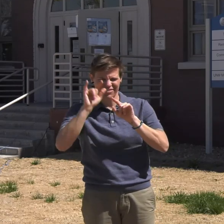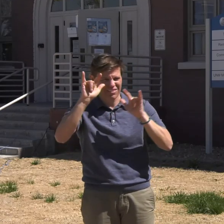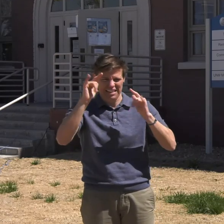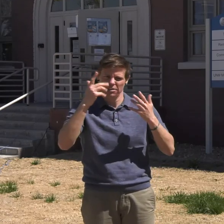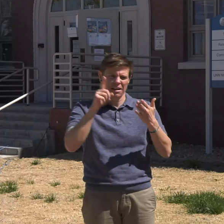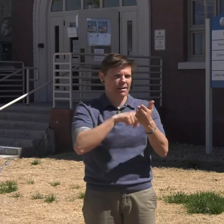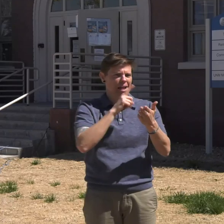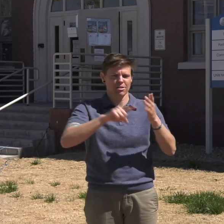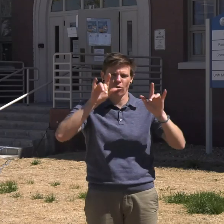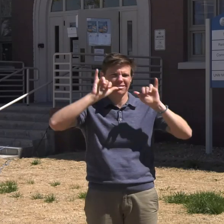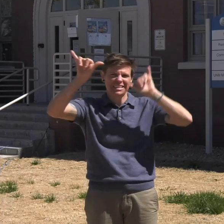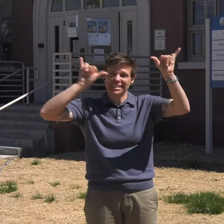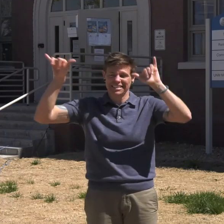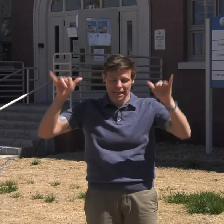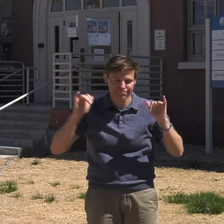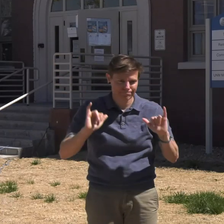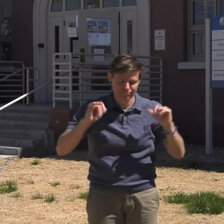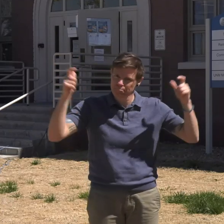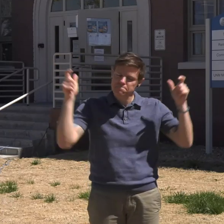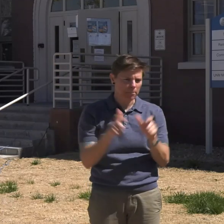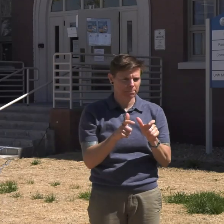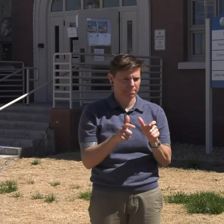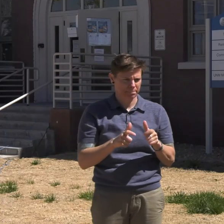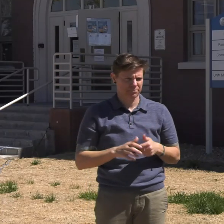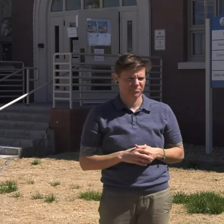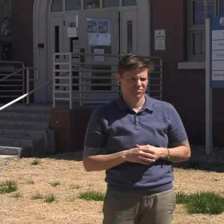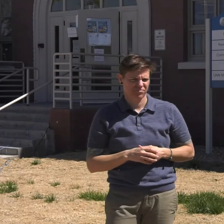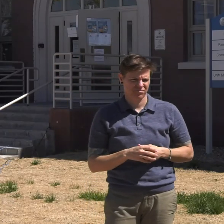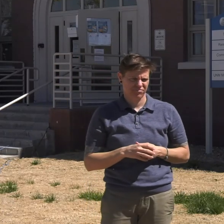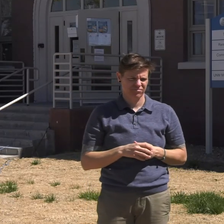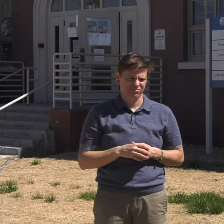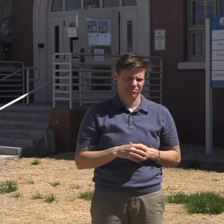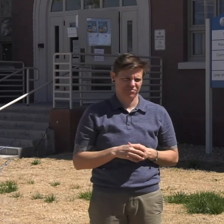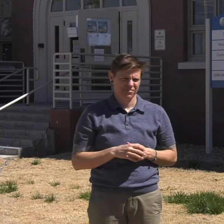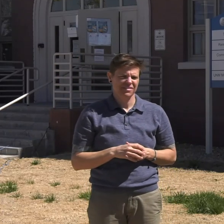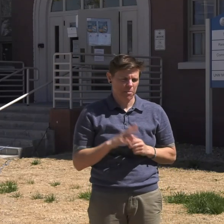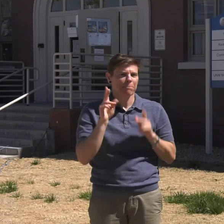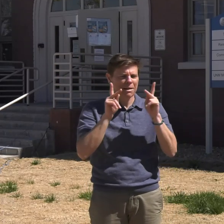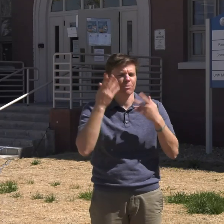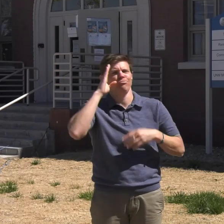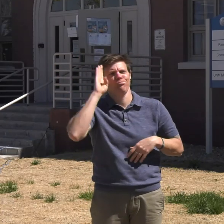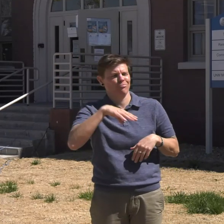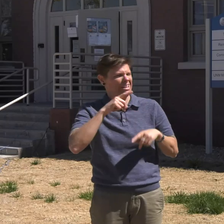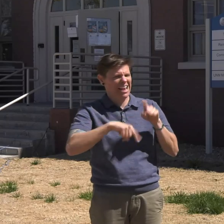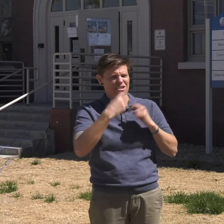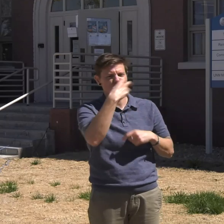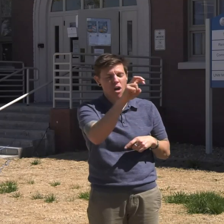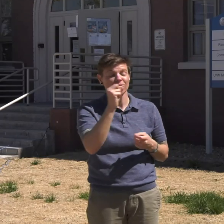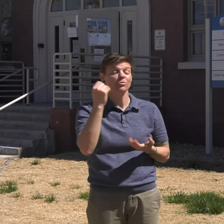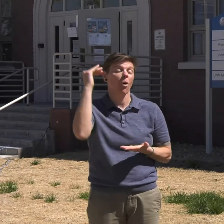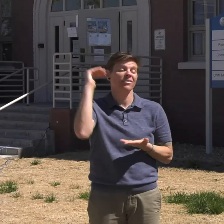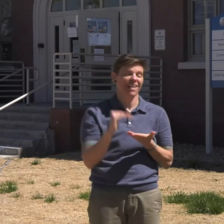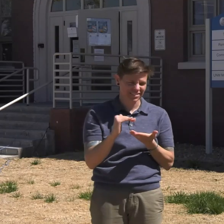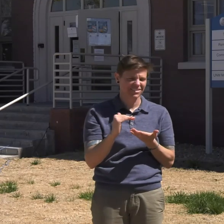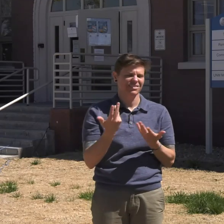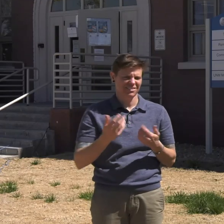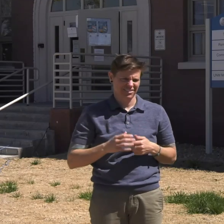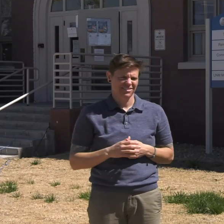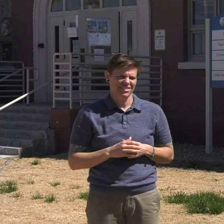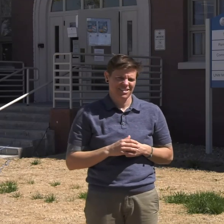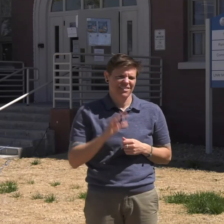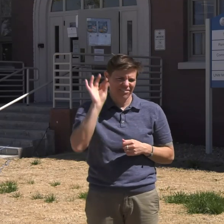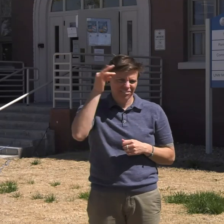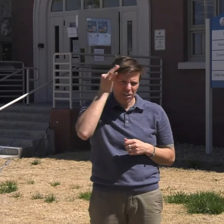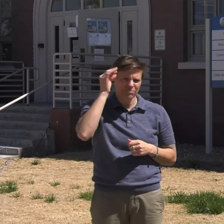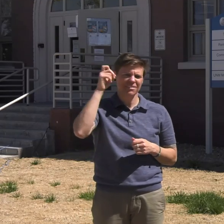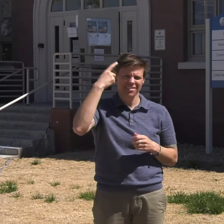the market is really downsizing this appropriately. And two, the federal government requires the airport to be open, and we do agree